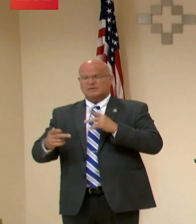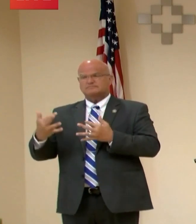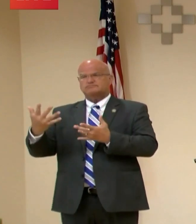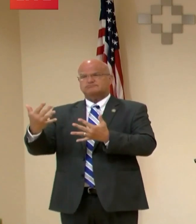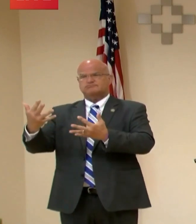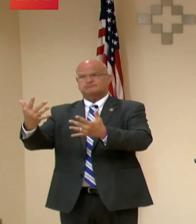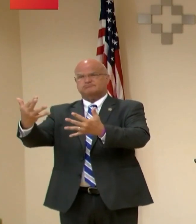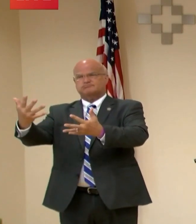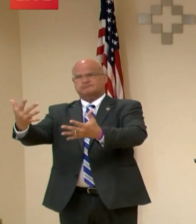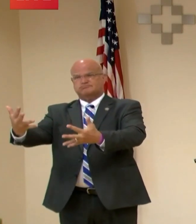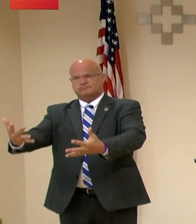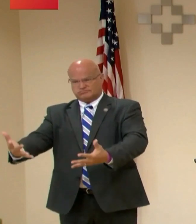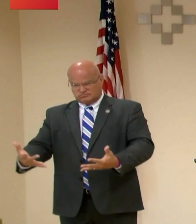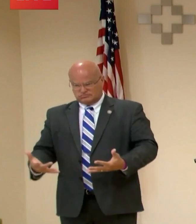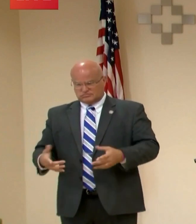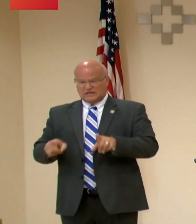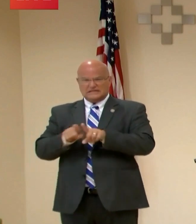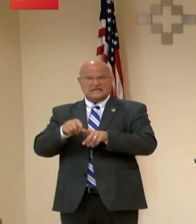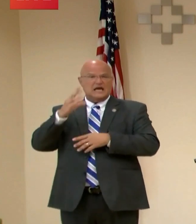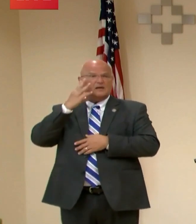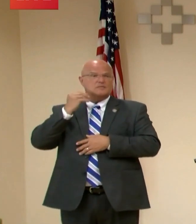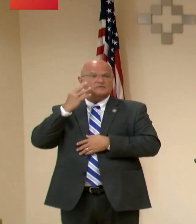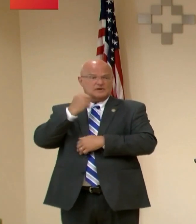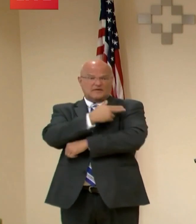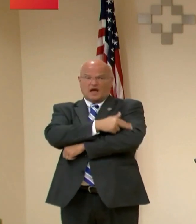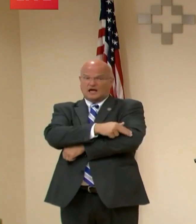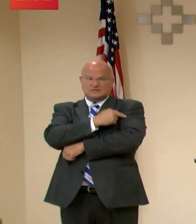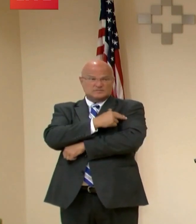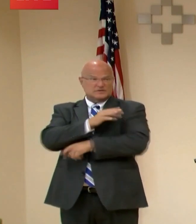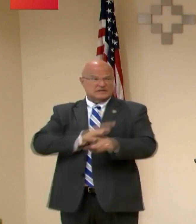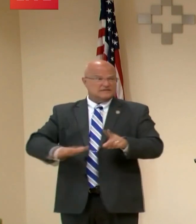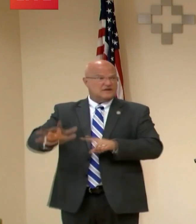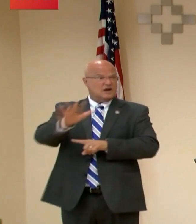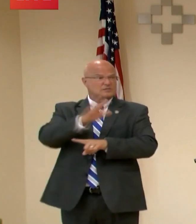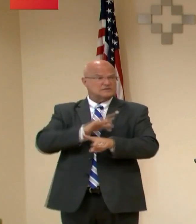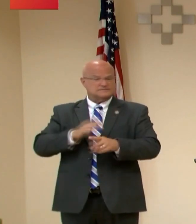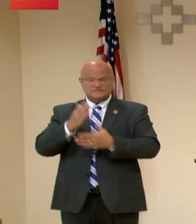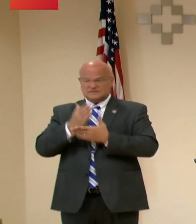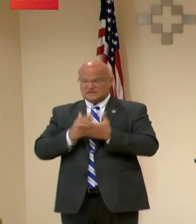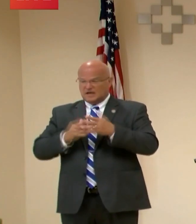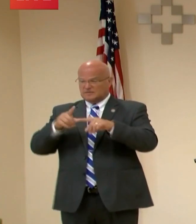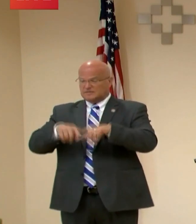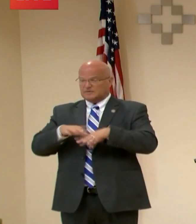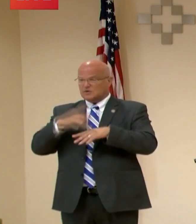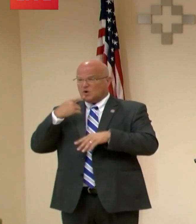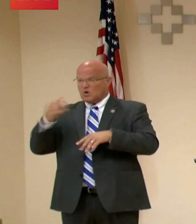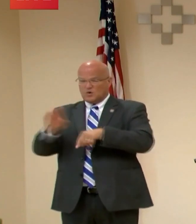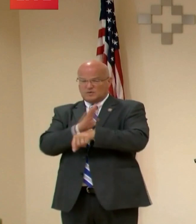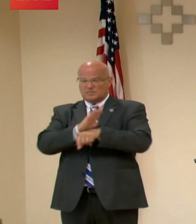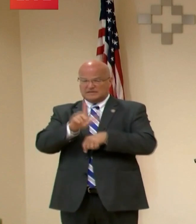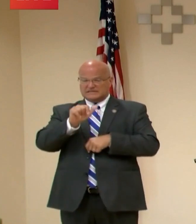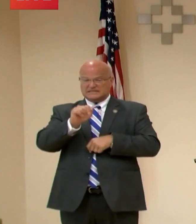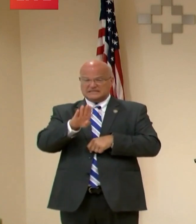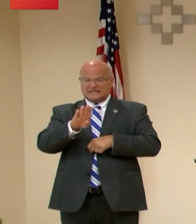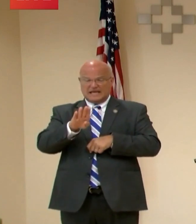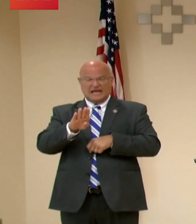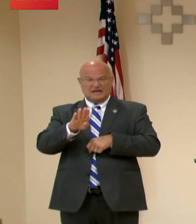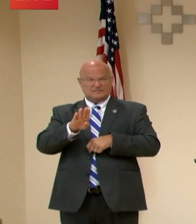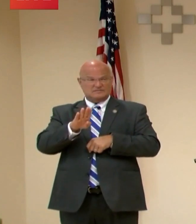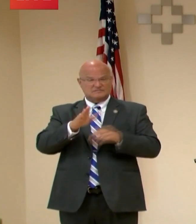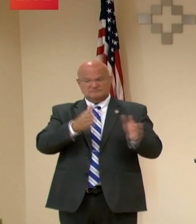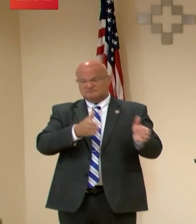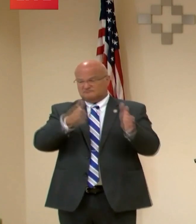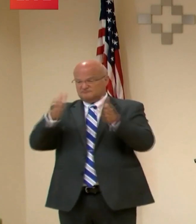that have a longer period of time. The same experiences in the hospital environment. Some of it depends upon who the commercial lab provider